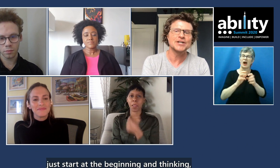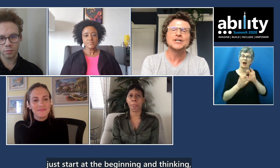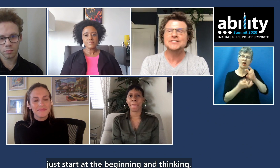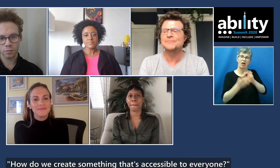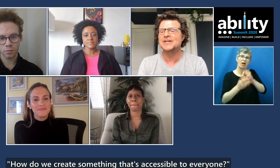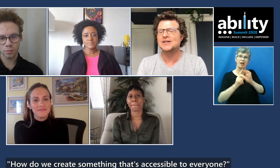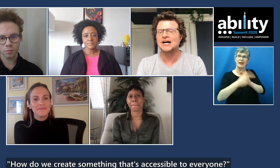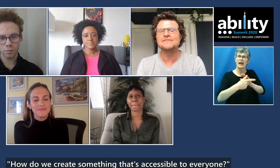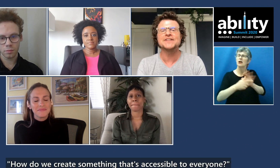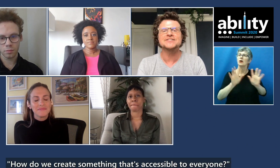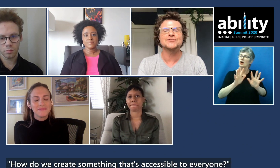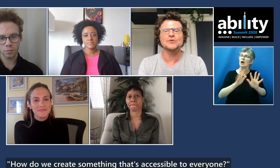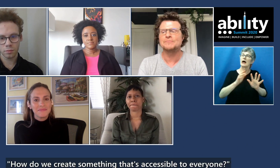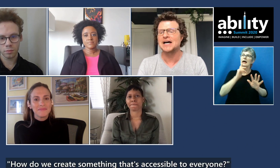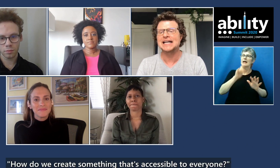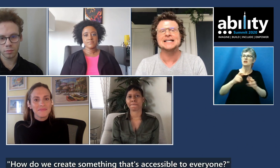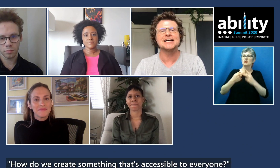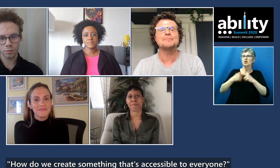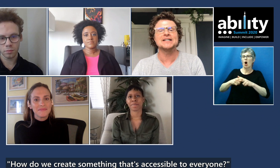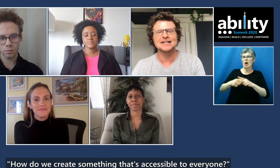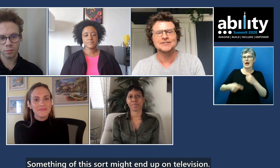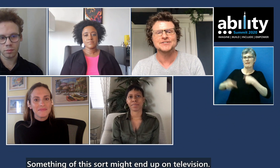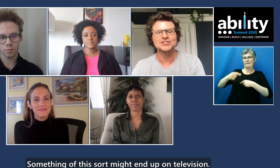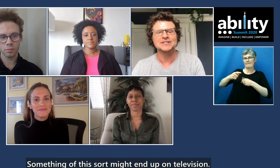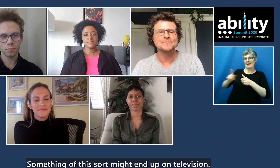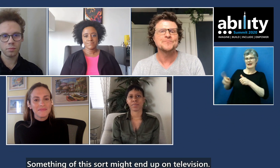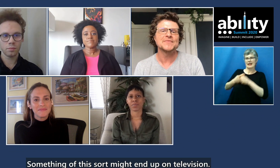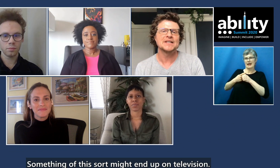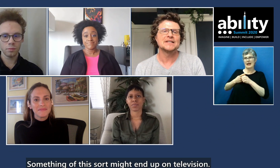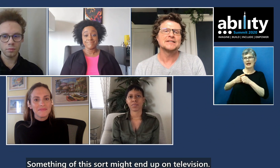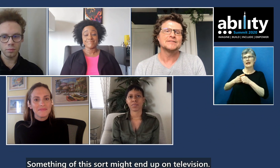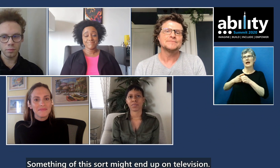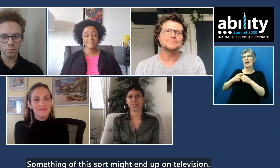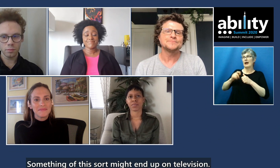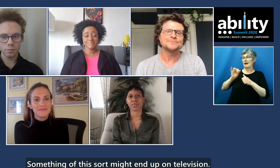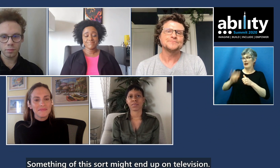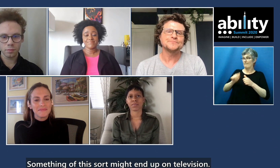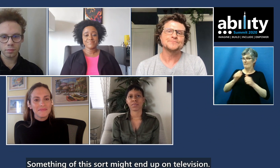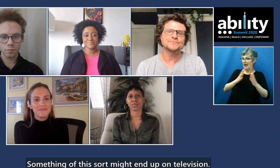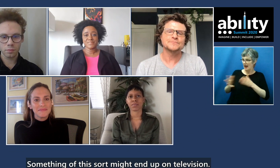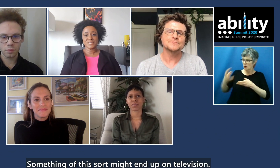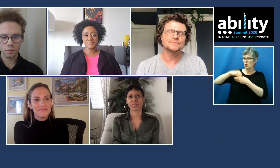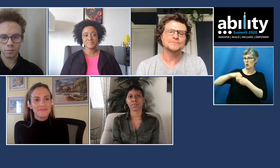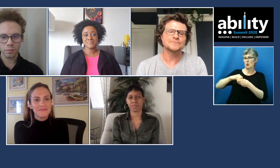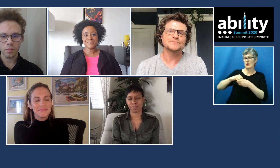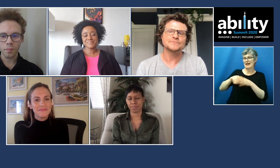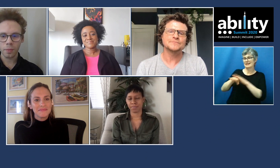to everyone? Something of this sort might end up on television.